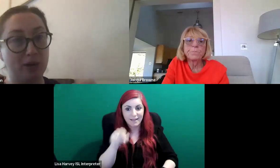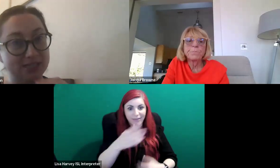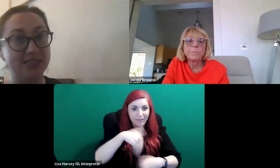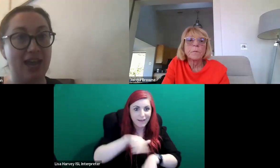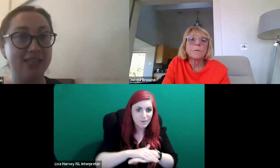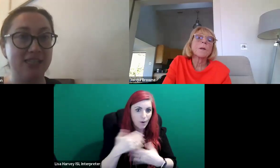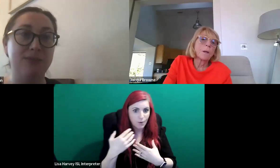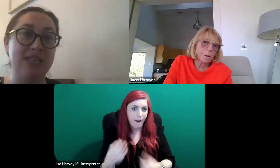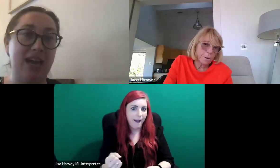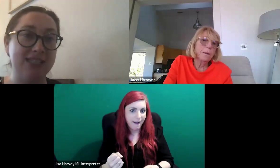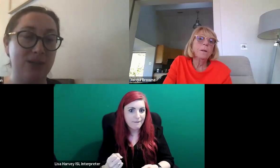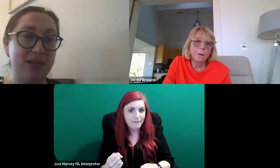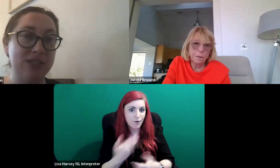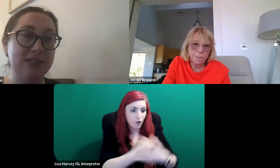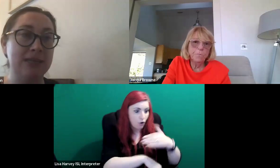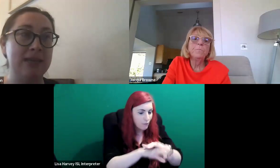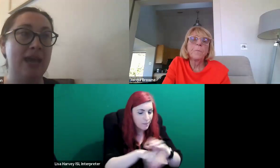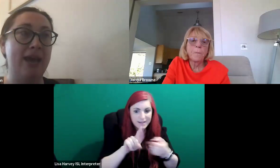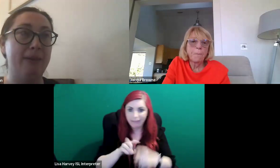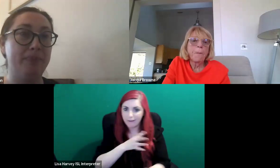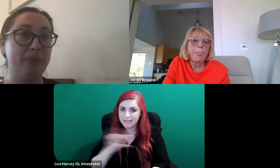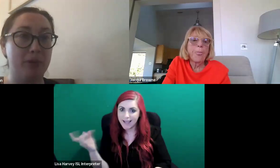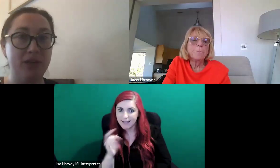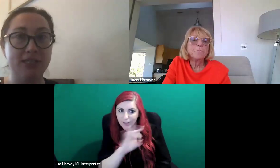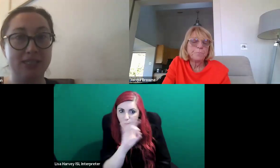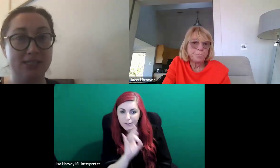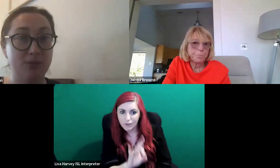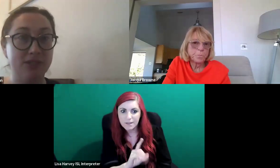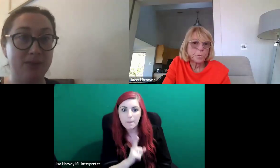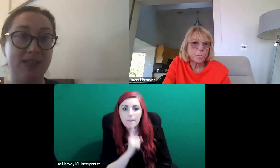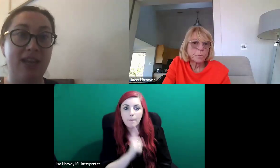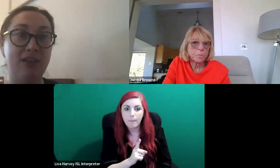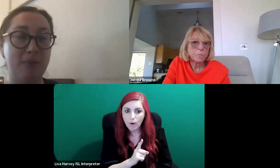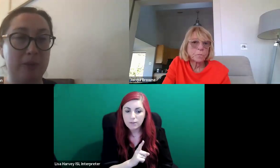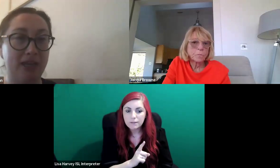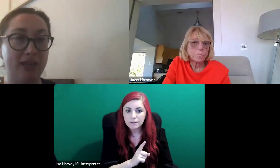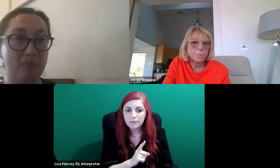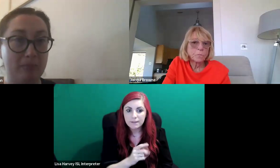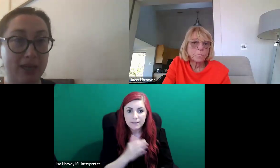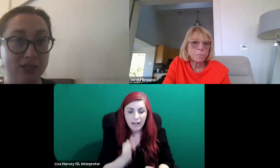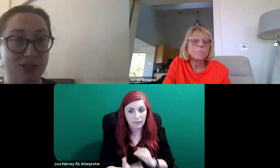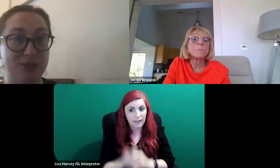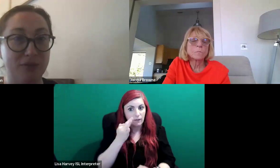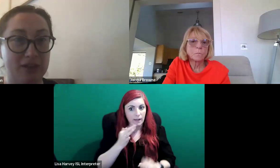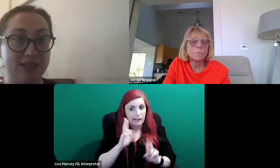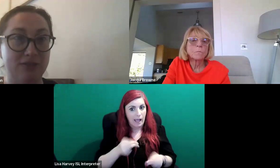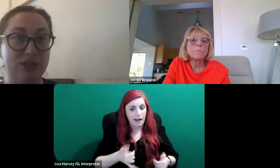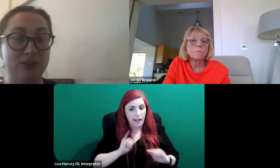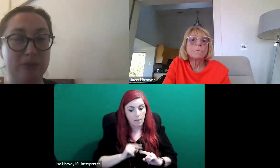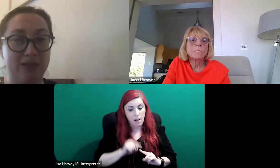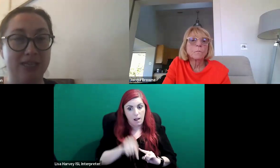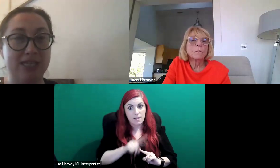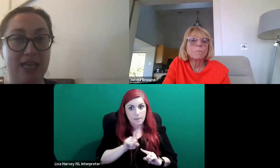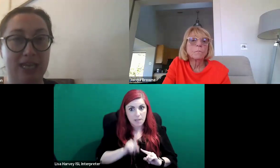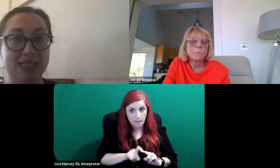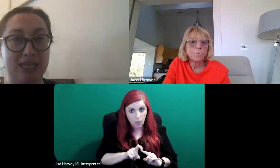the government present and the committee asking questions. But not to discount, I would say, if people can manage to do it for the list of